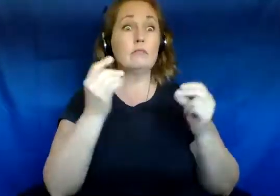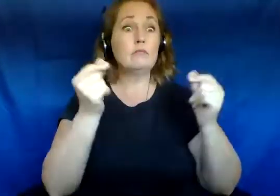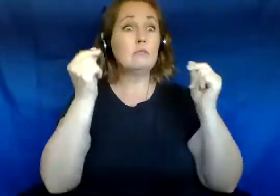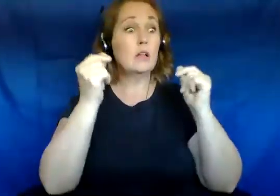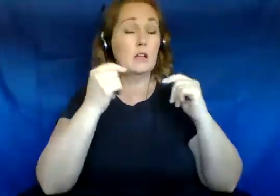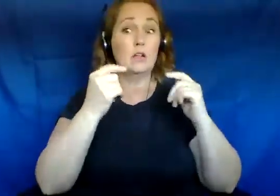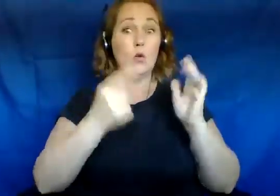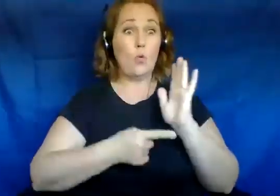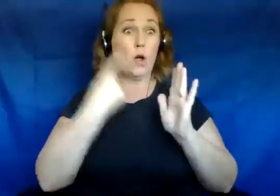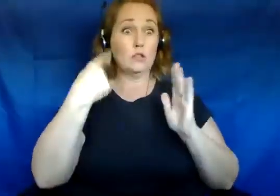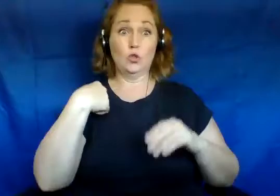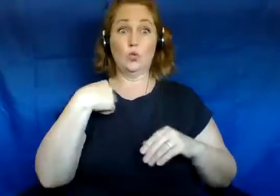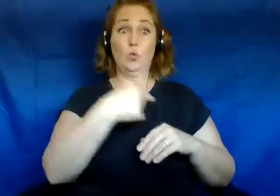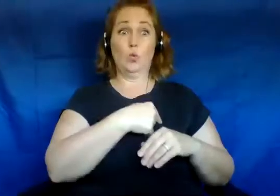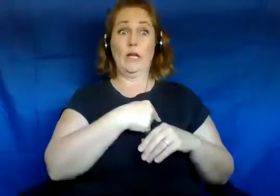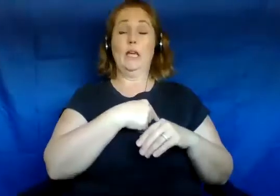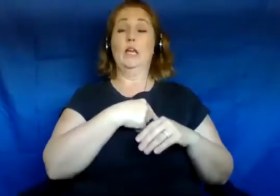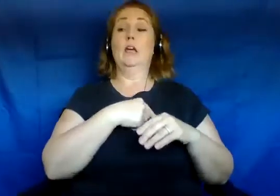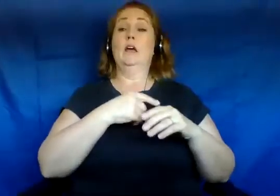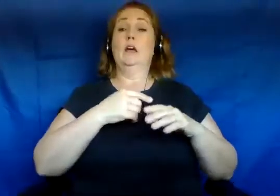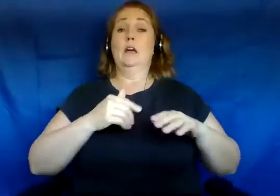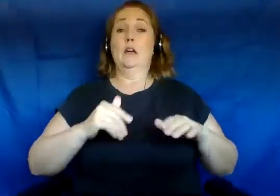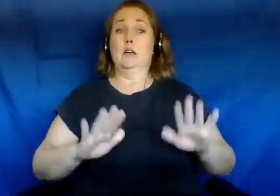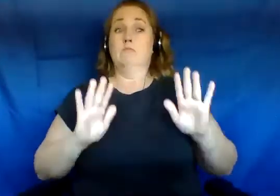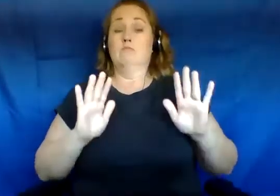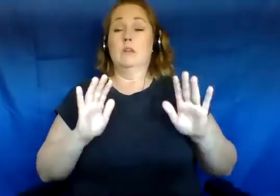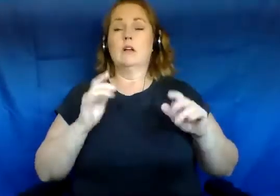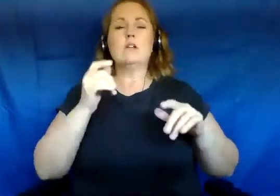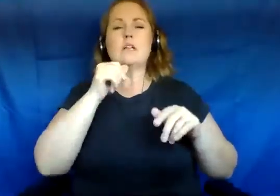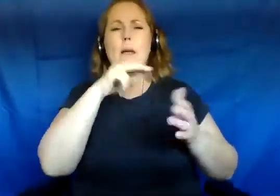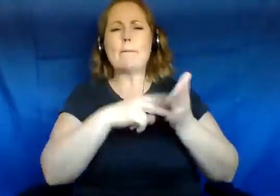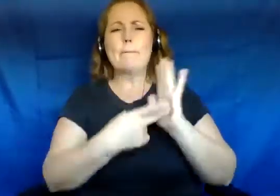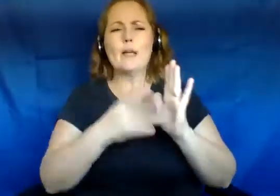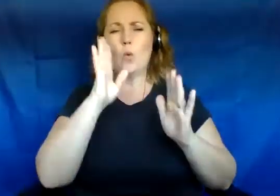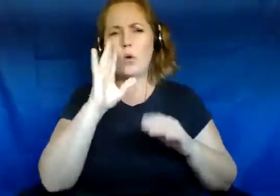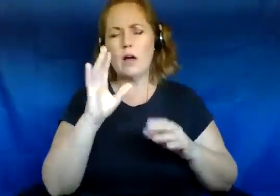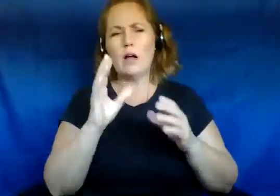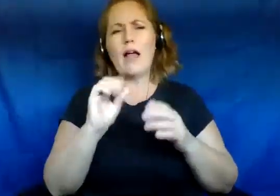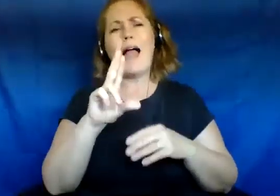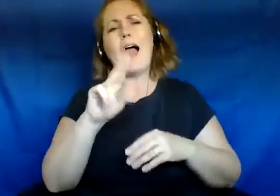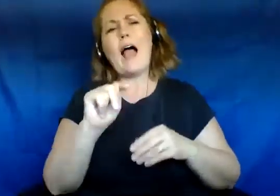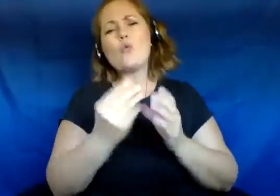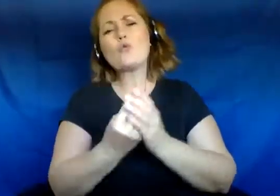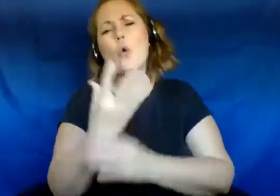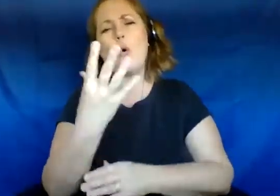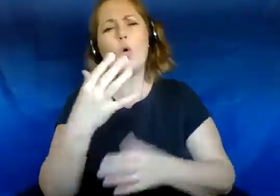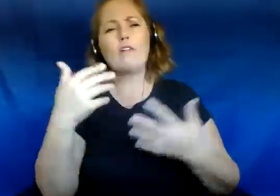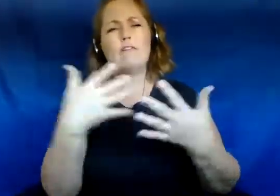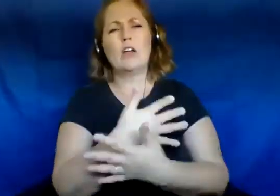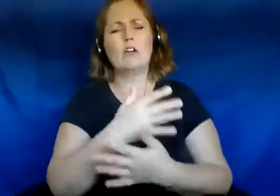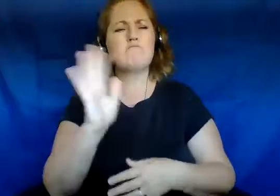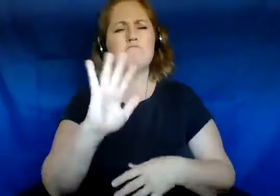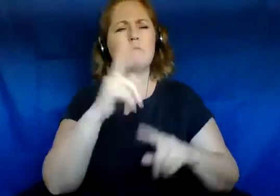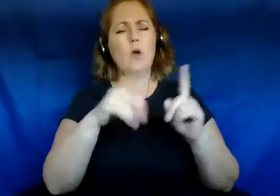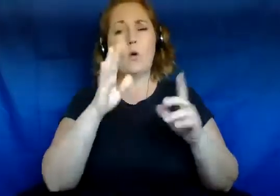once we commence to outgrow fear. It doesn't say we outgrow fear. We commence to outgrow